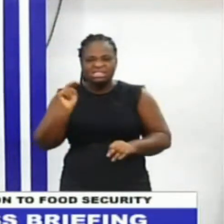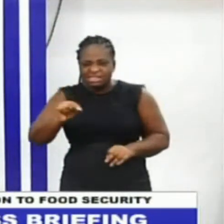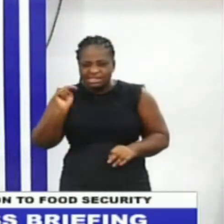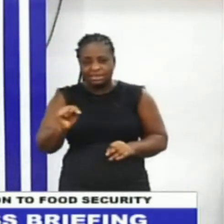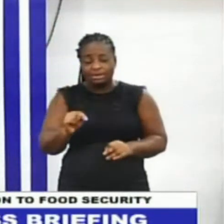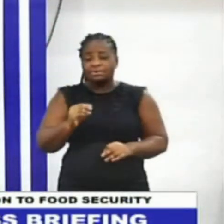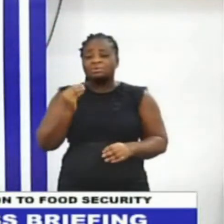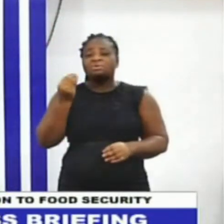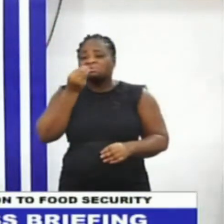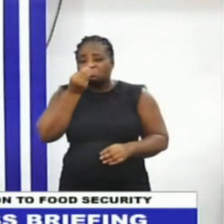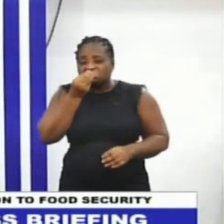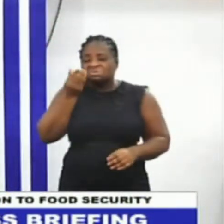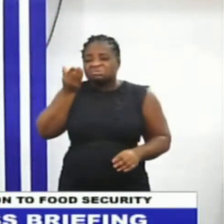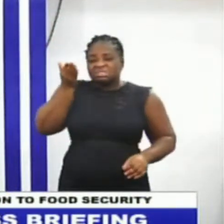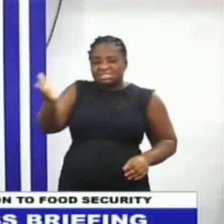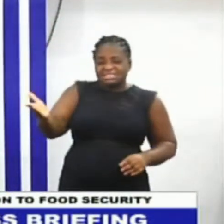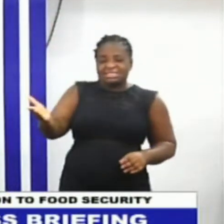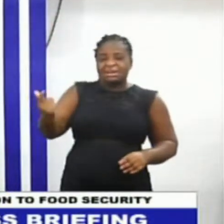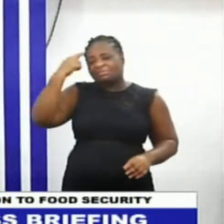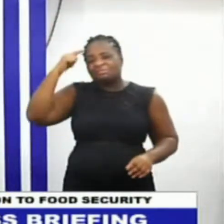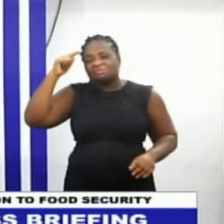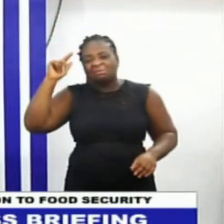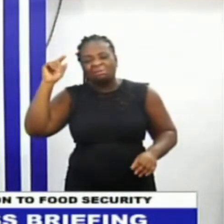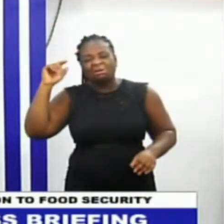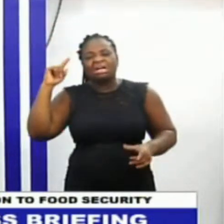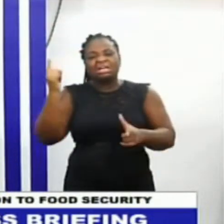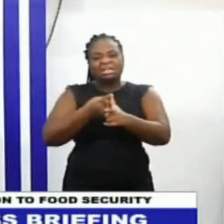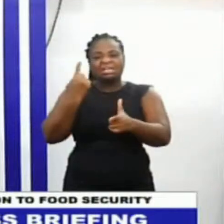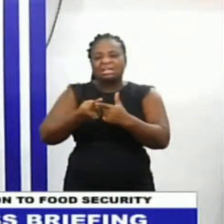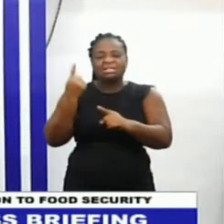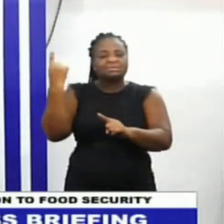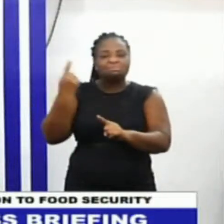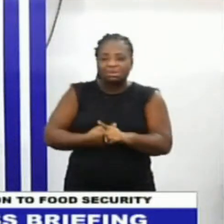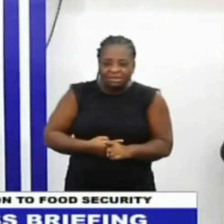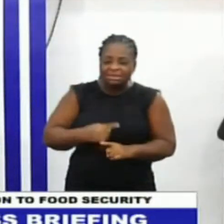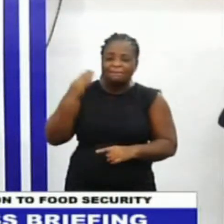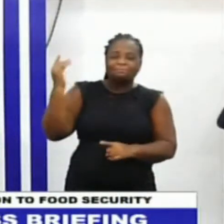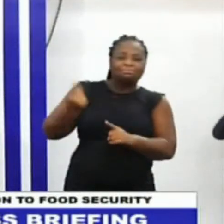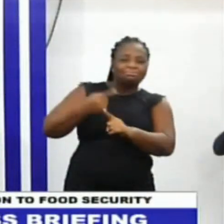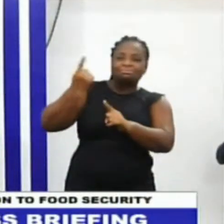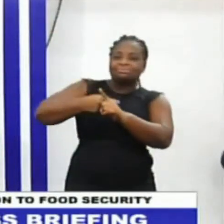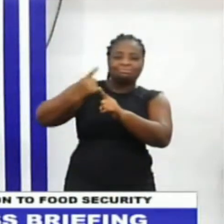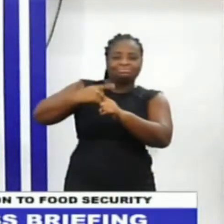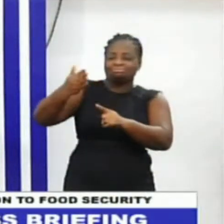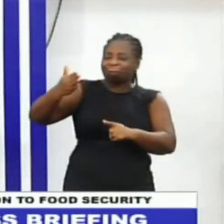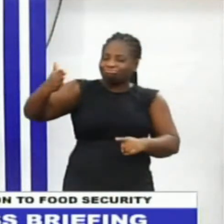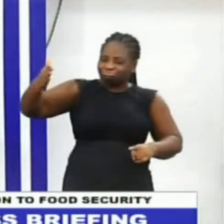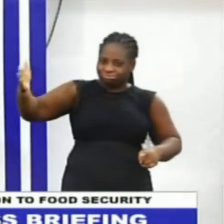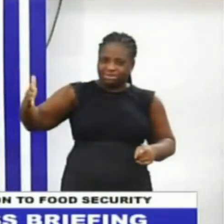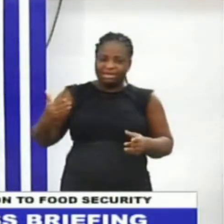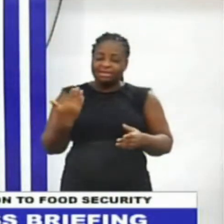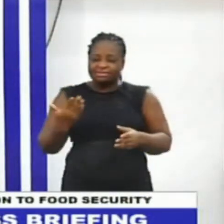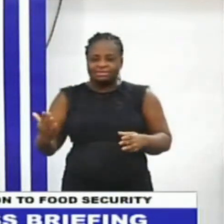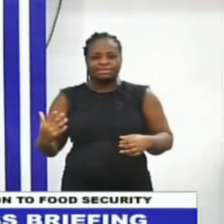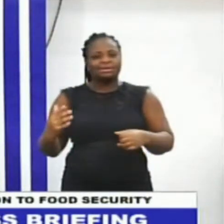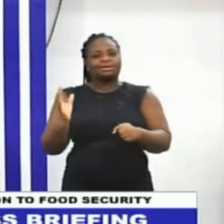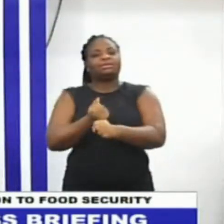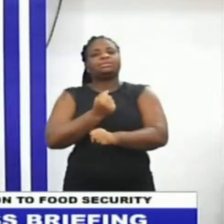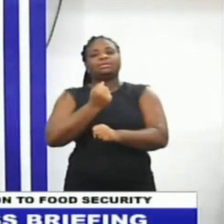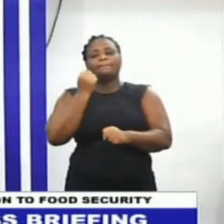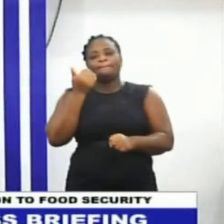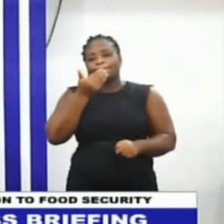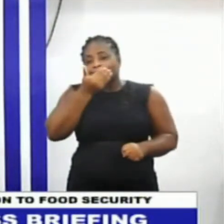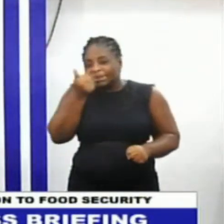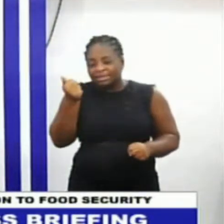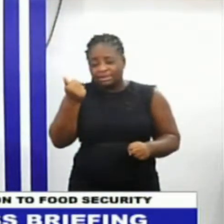for you. It will be there next month and the month after. I mean, things are getting better in Ghana because of the